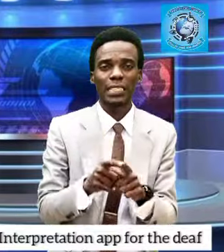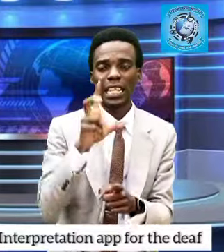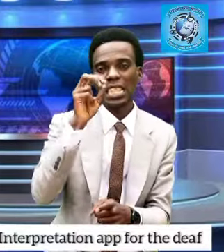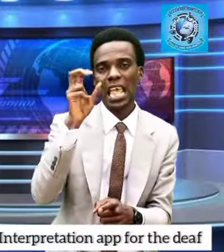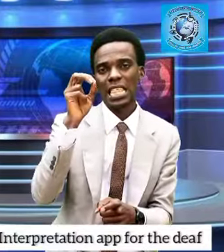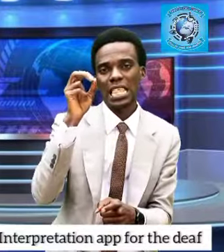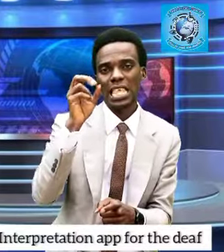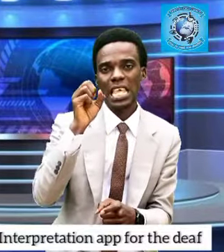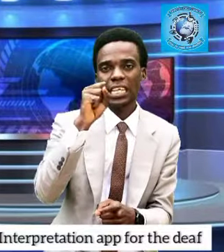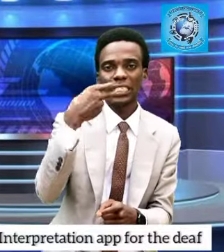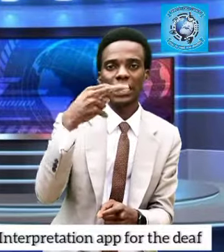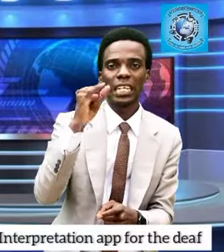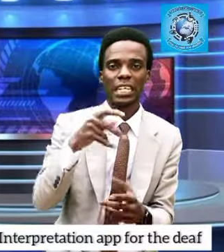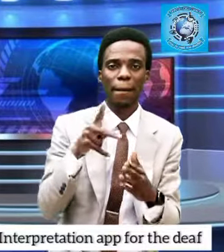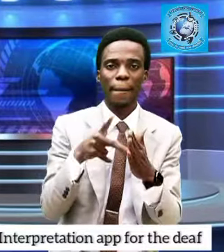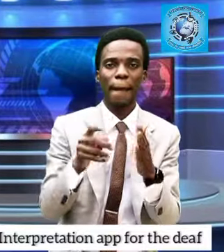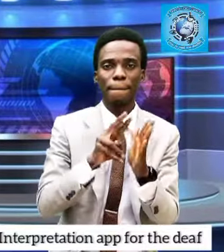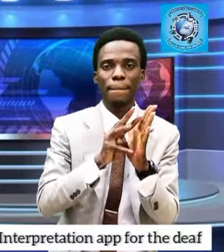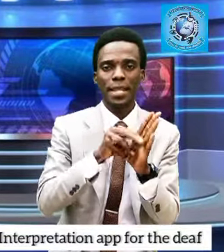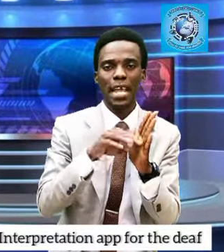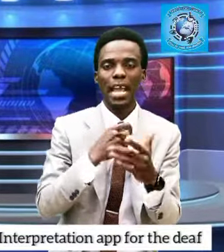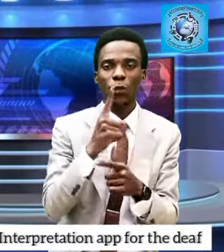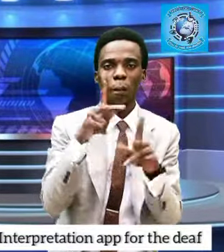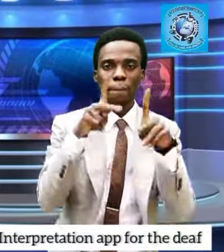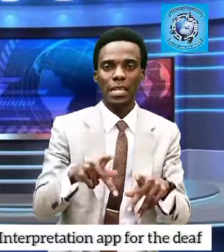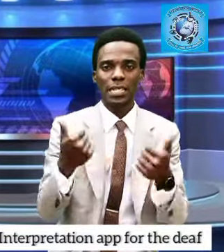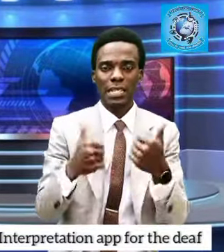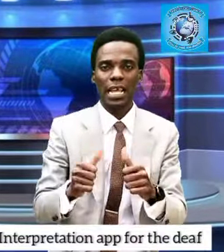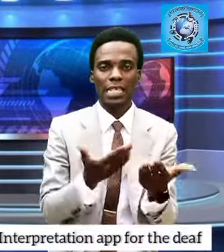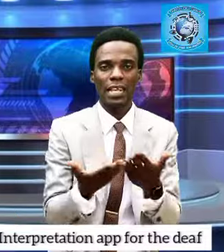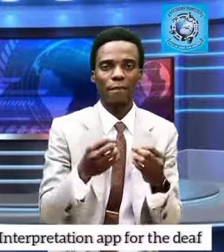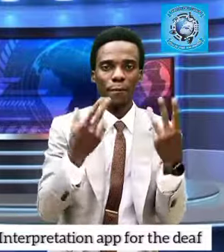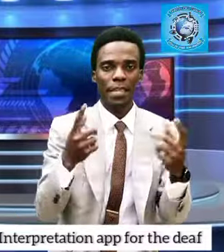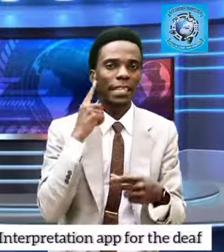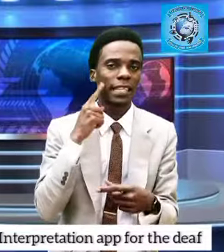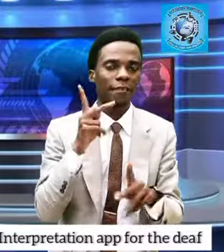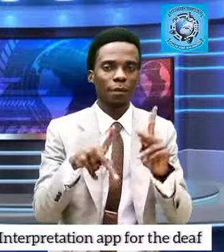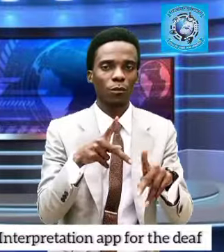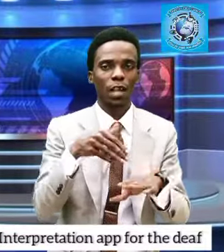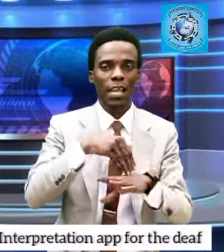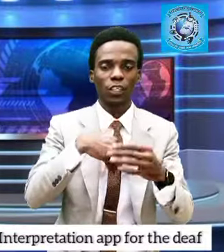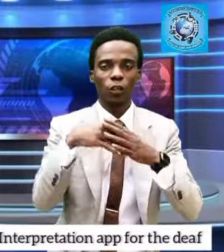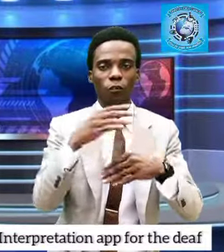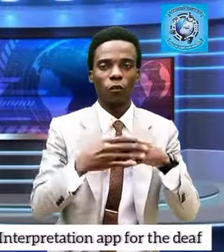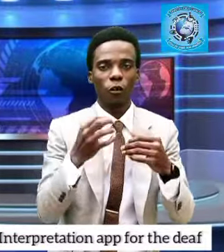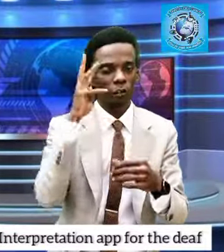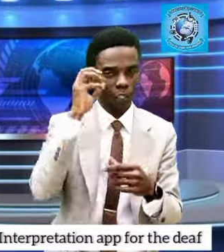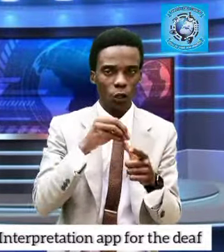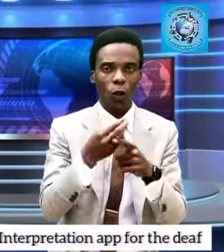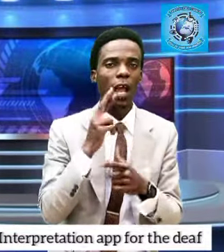minute, and one interpreter can serve many deaf people at the comfort of his or her own, Kizito